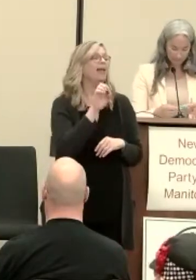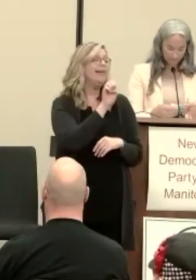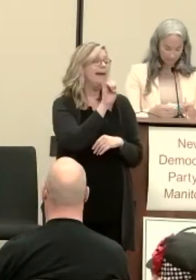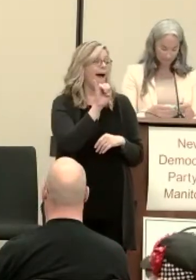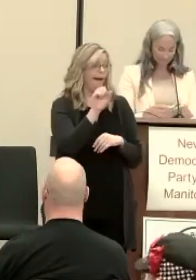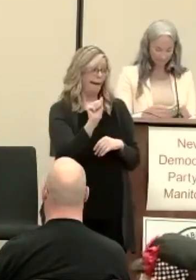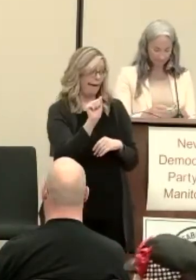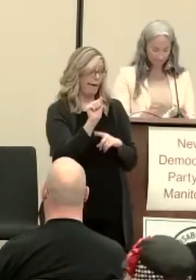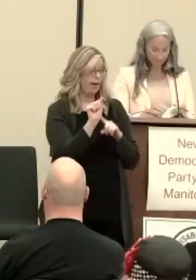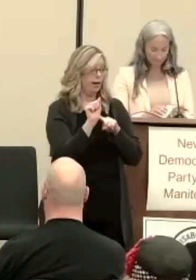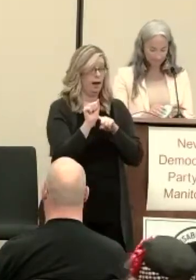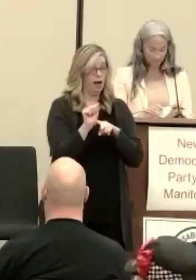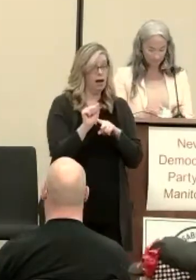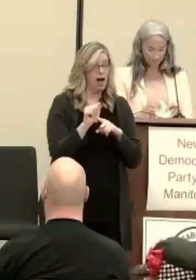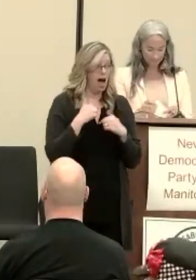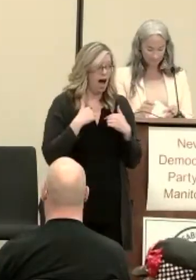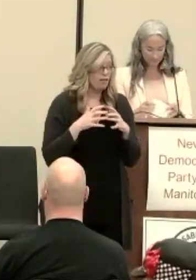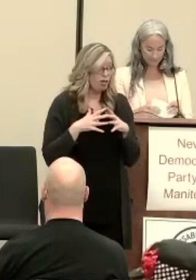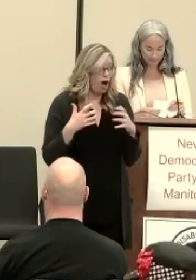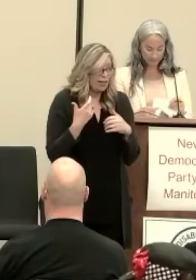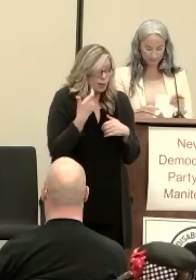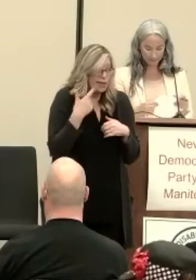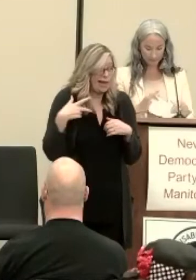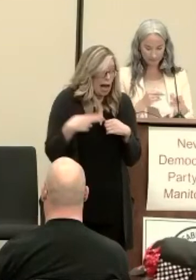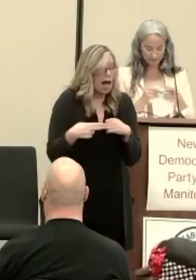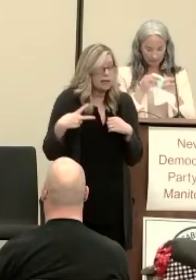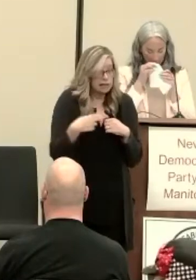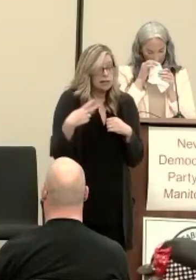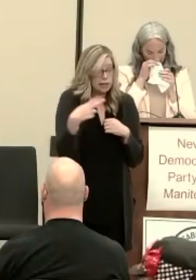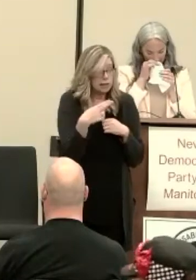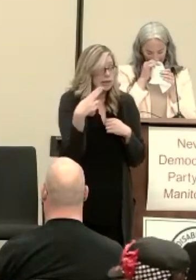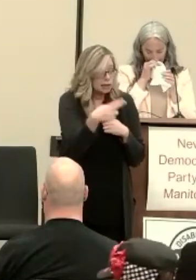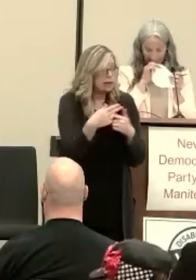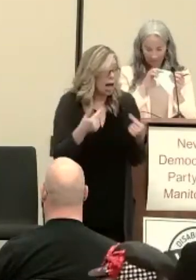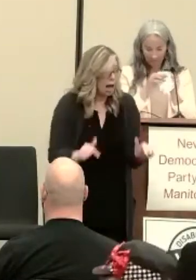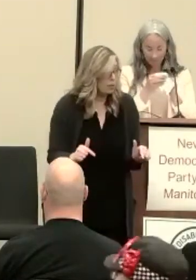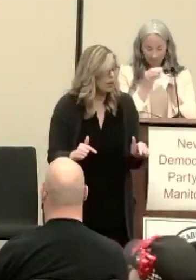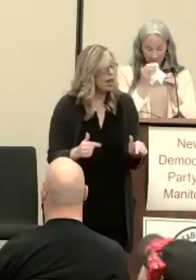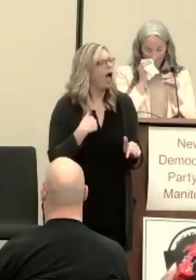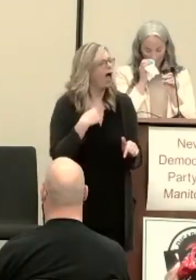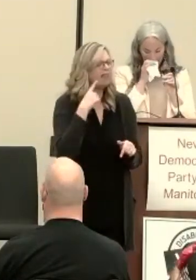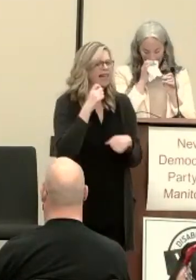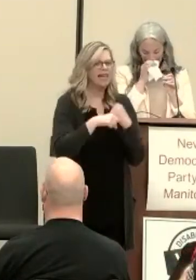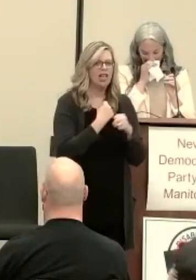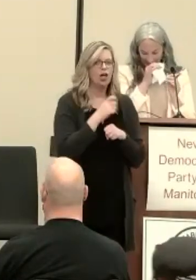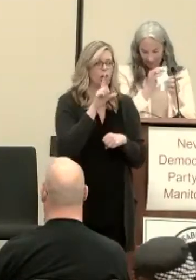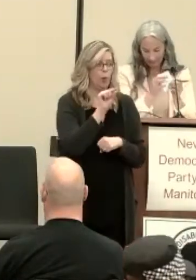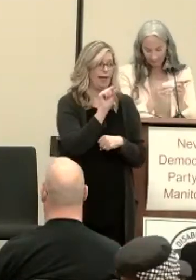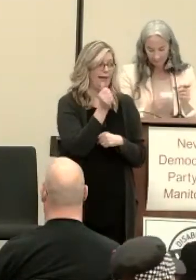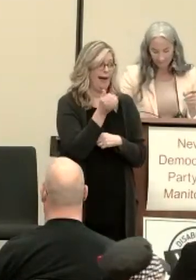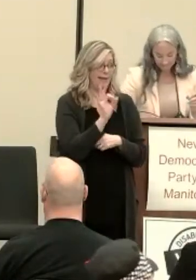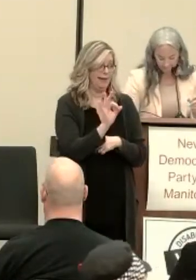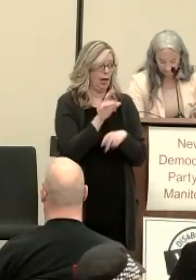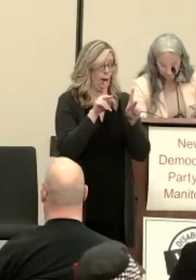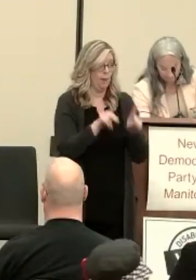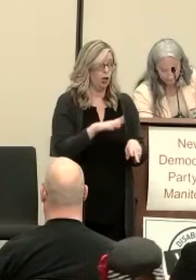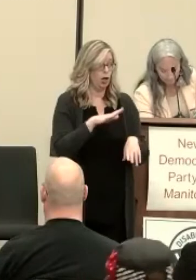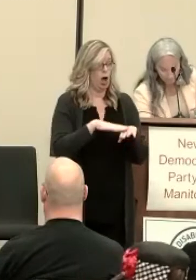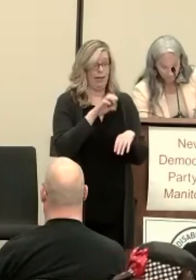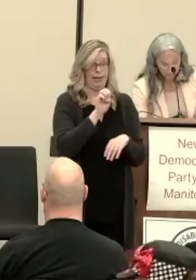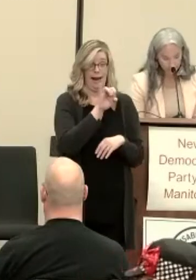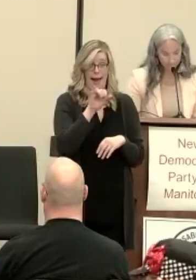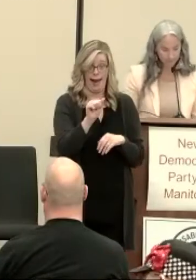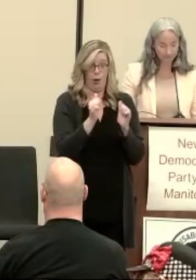have faced massive cuts over the years and freezes that in 2019, a person on EIA who